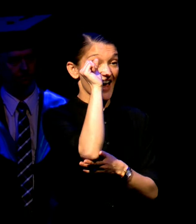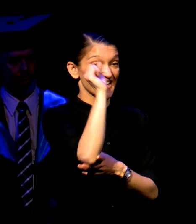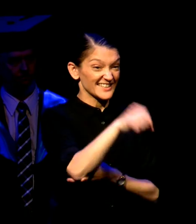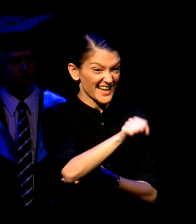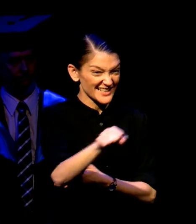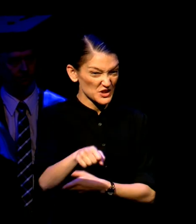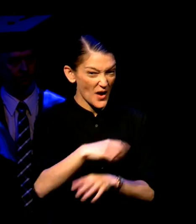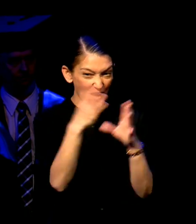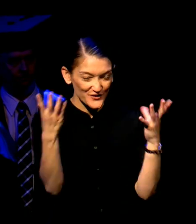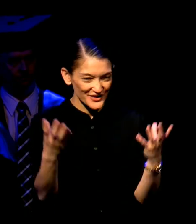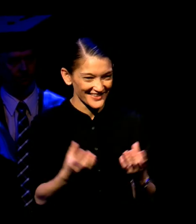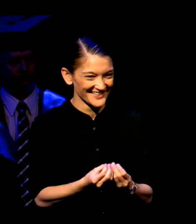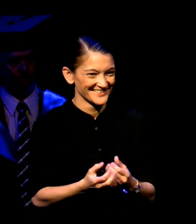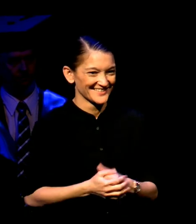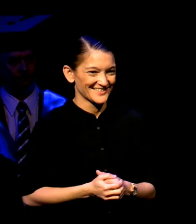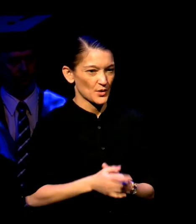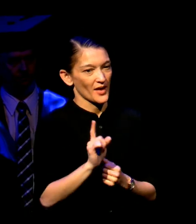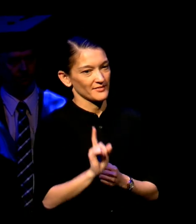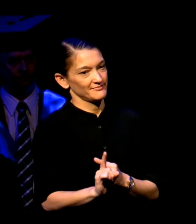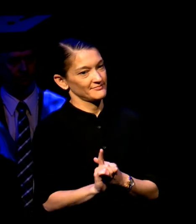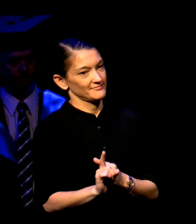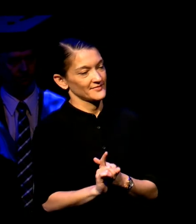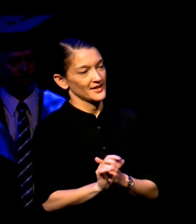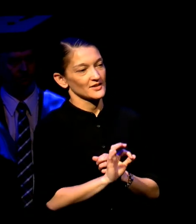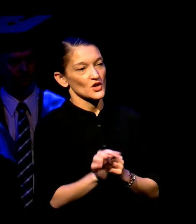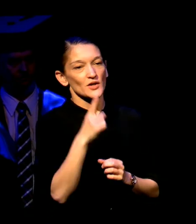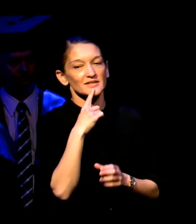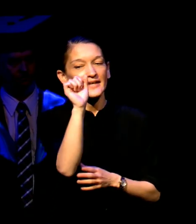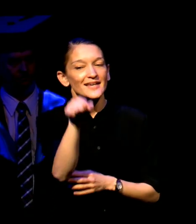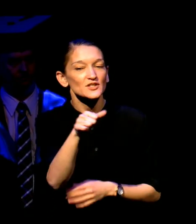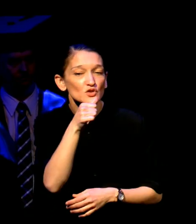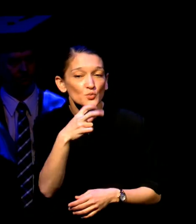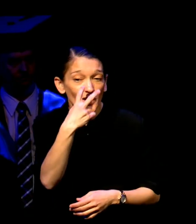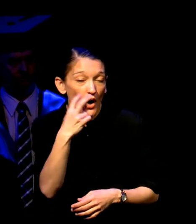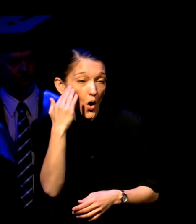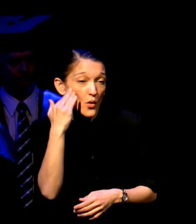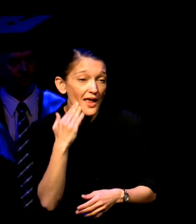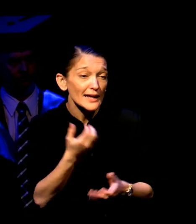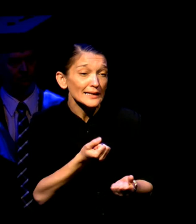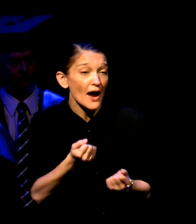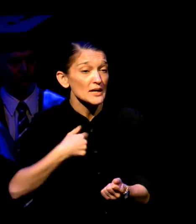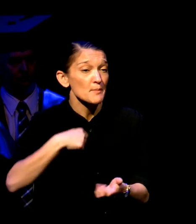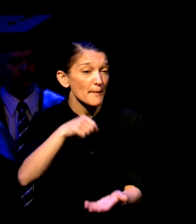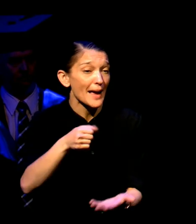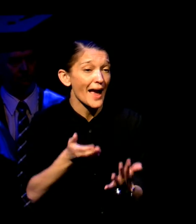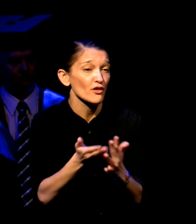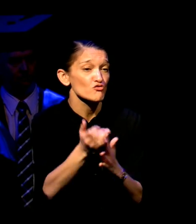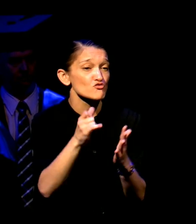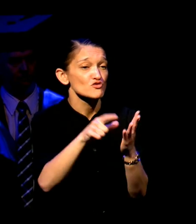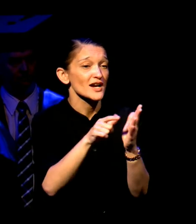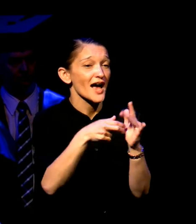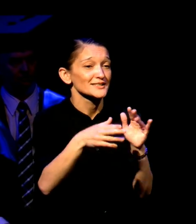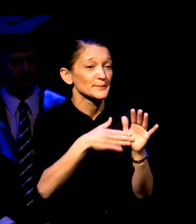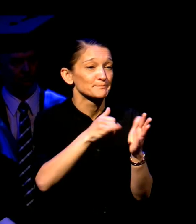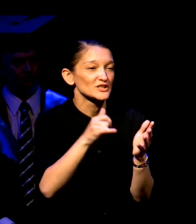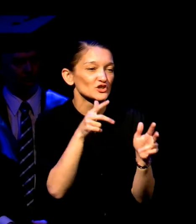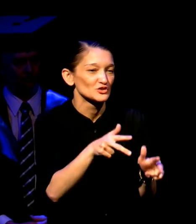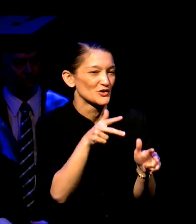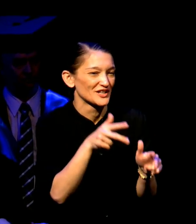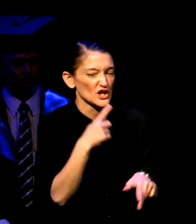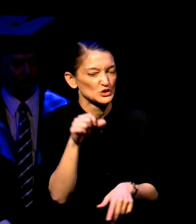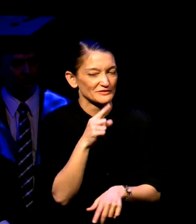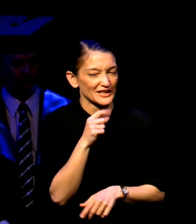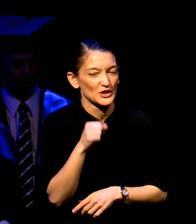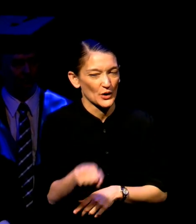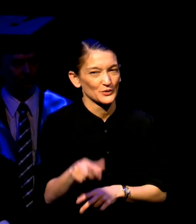to everything. Well, except say yes to the sweet old lady who asks you to carry her bags through customs. I should have said no to